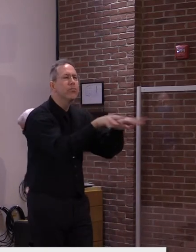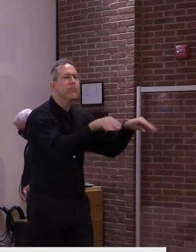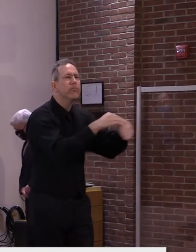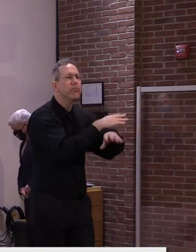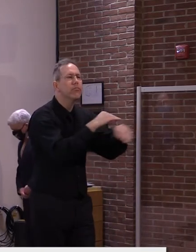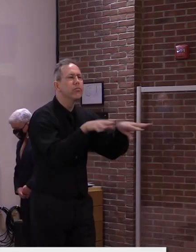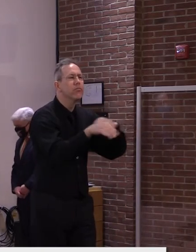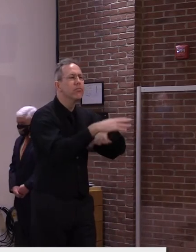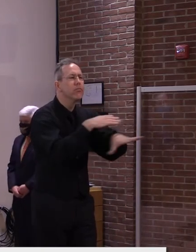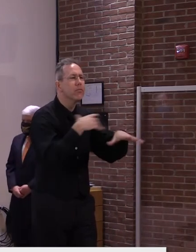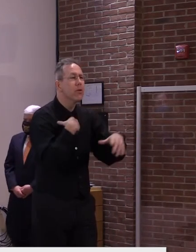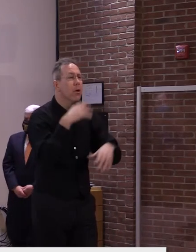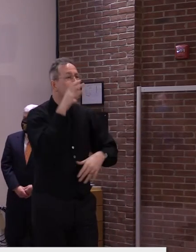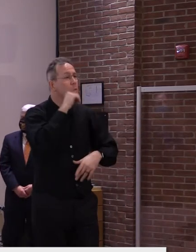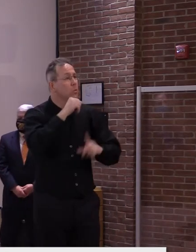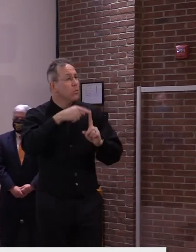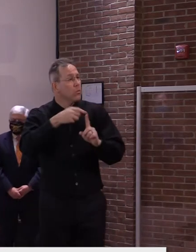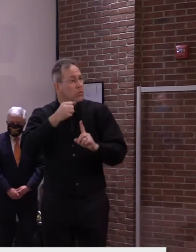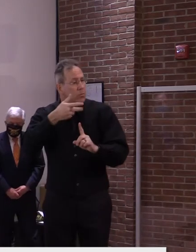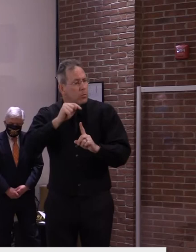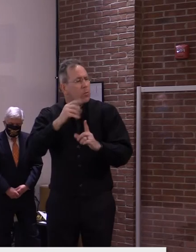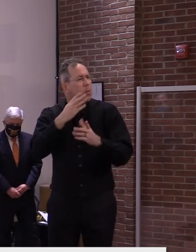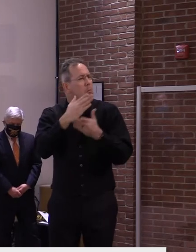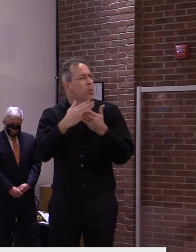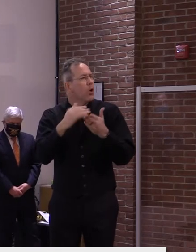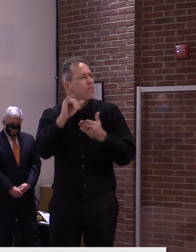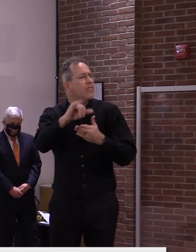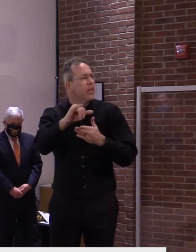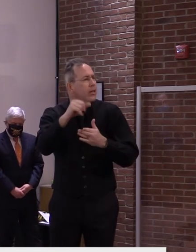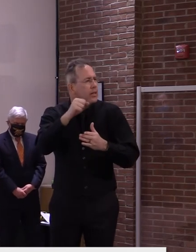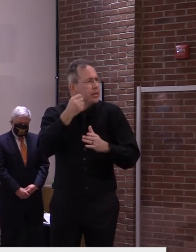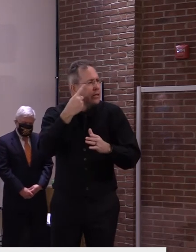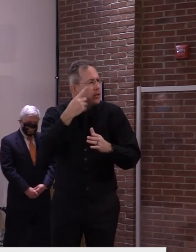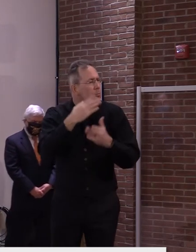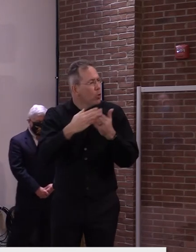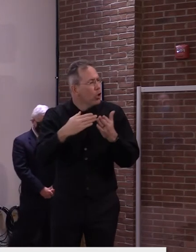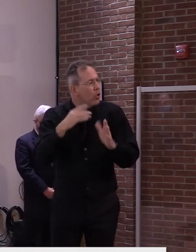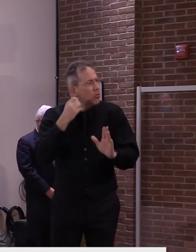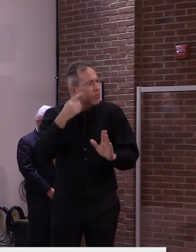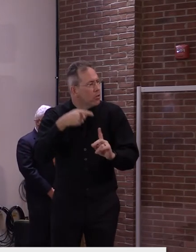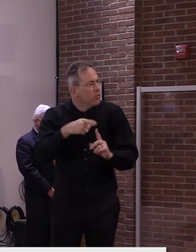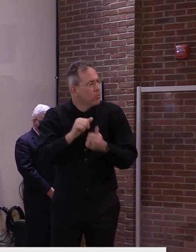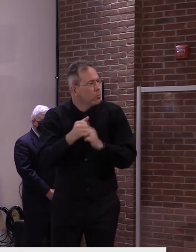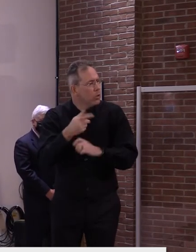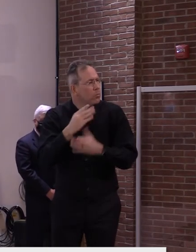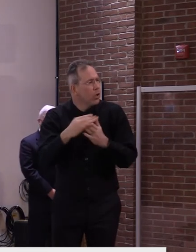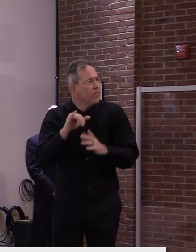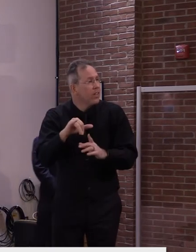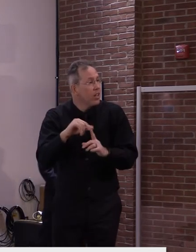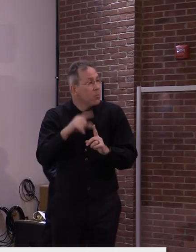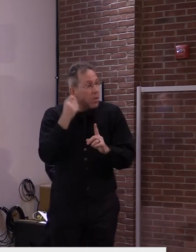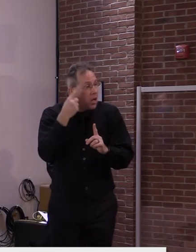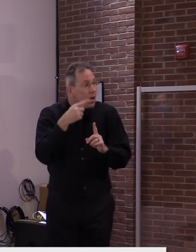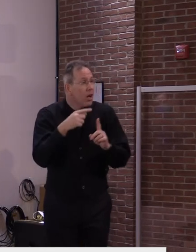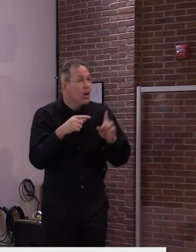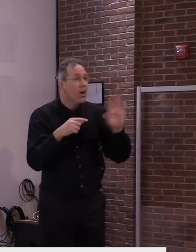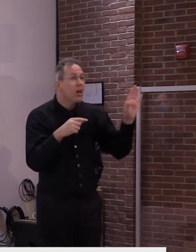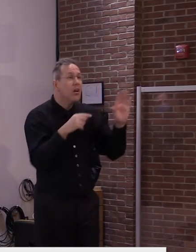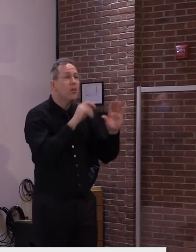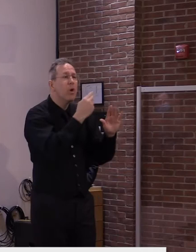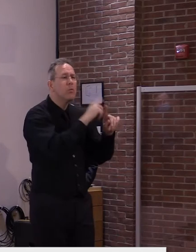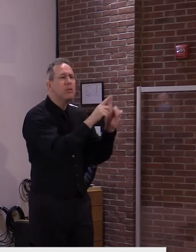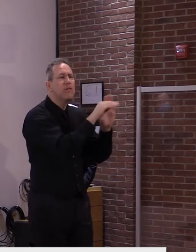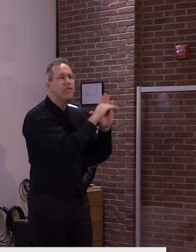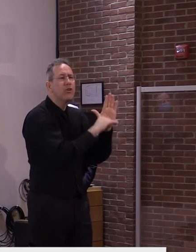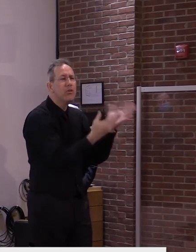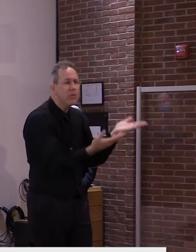not saying that that's the problem. But their consideration, their guidelines are a little bit different. Their thresholds are different than